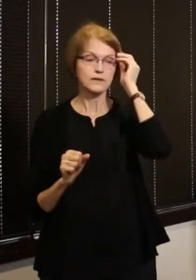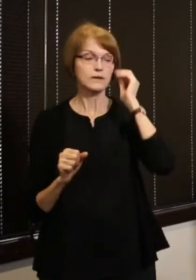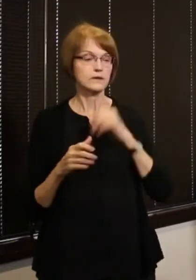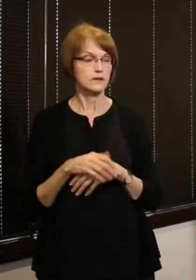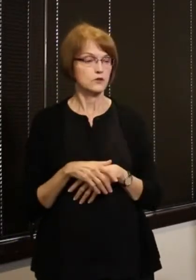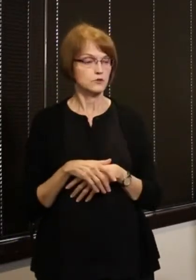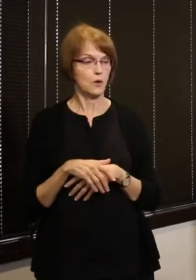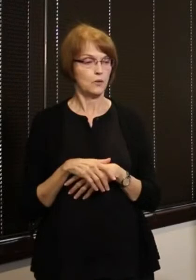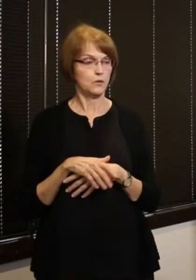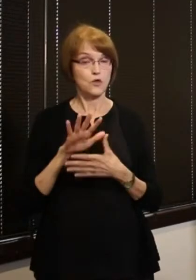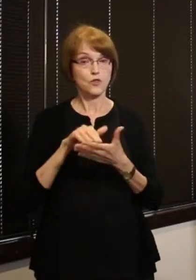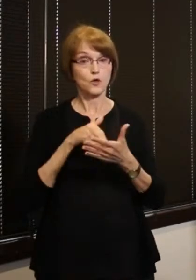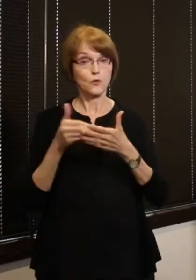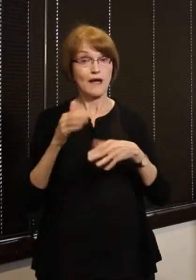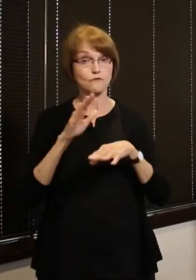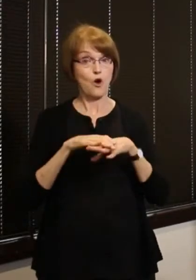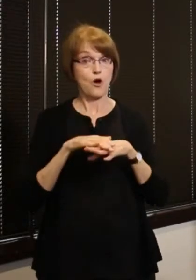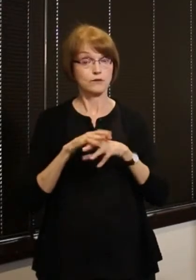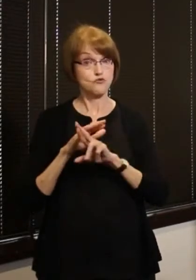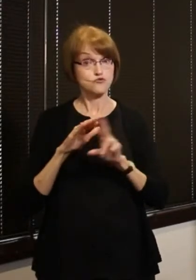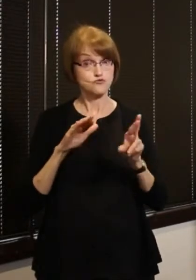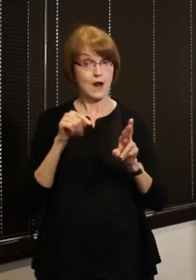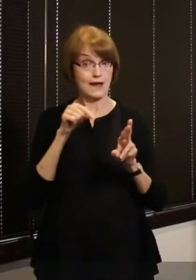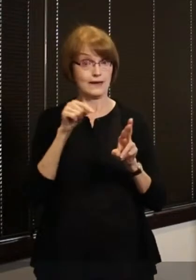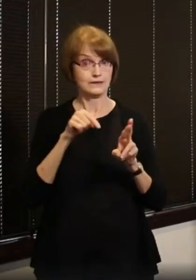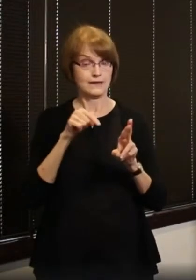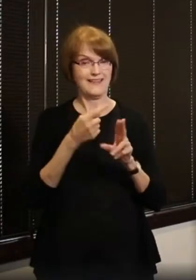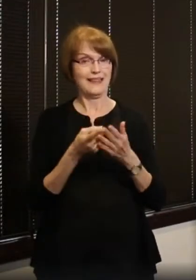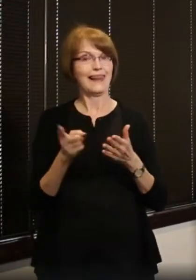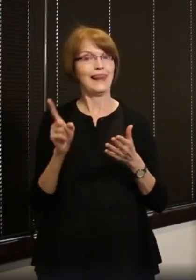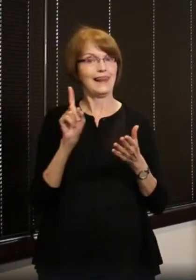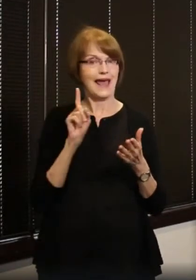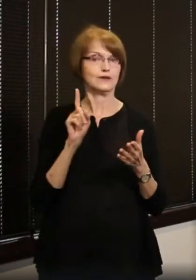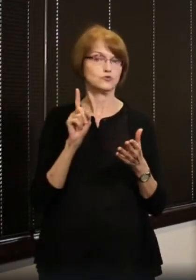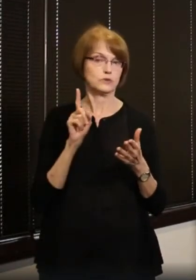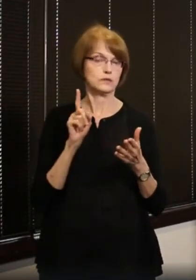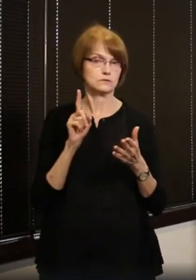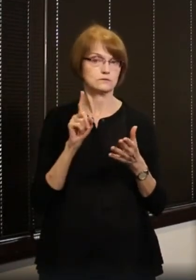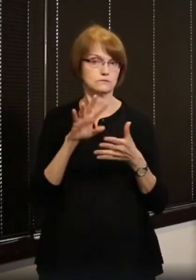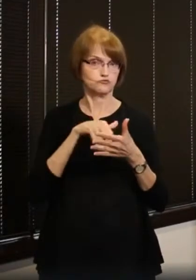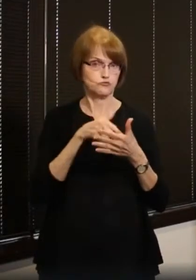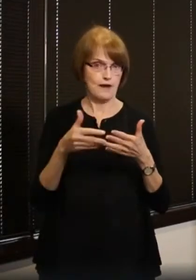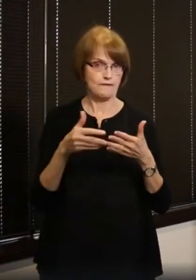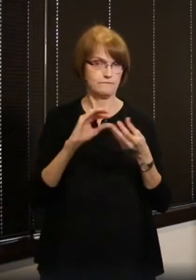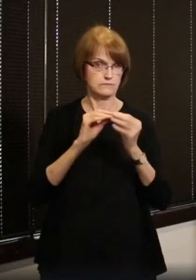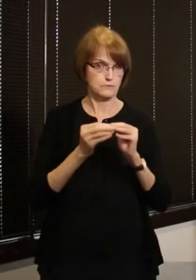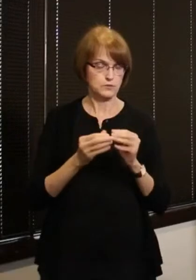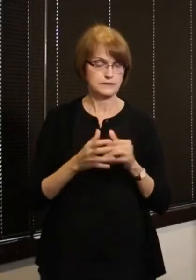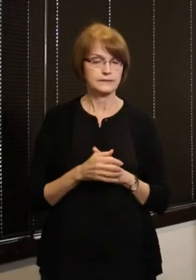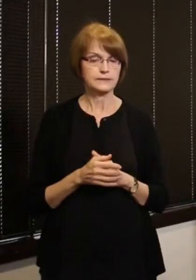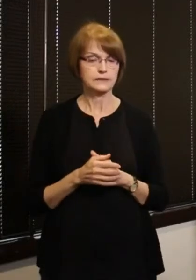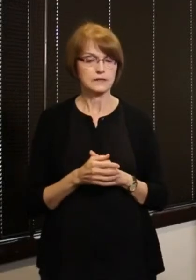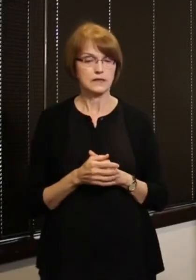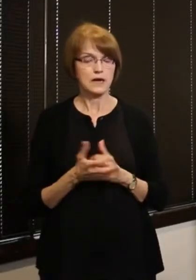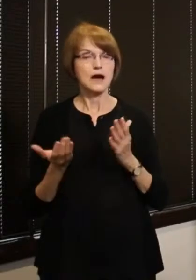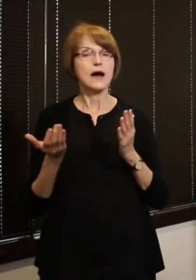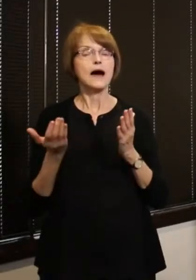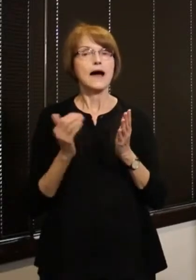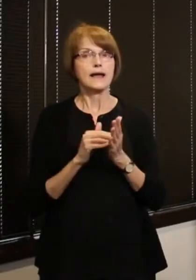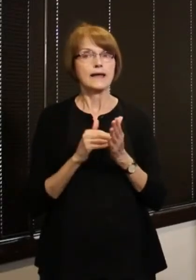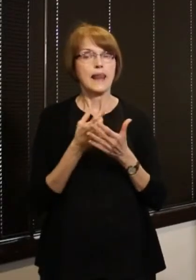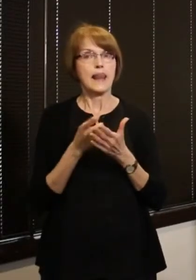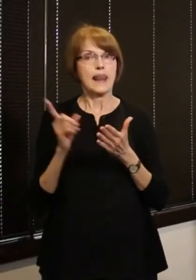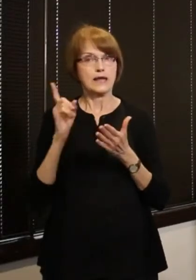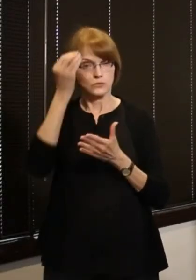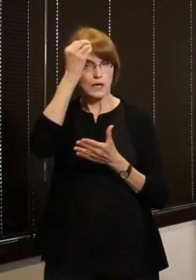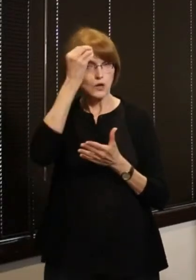graph on the right hand side, that was last week's model. And again, I believe I mentioned last